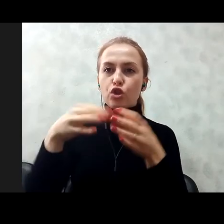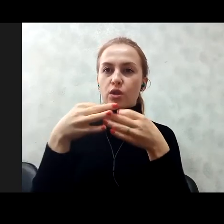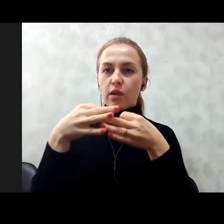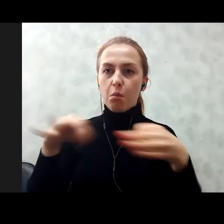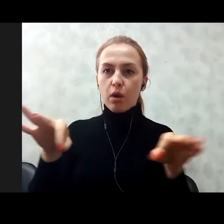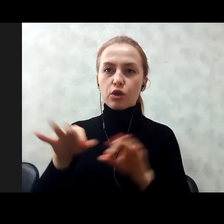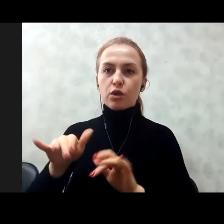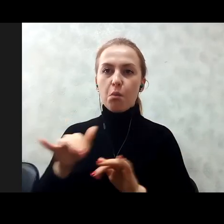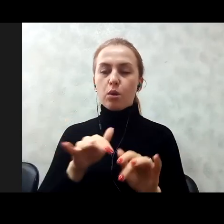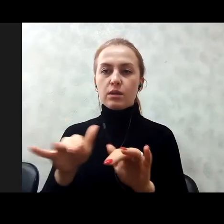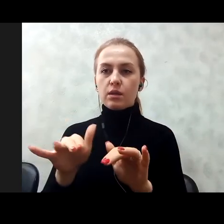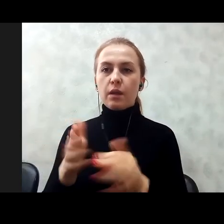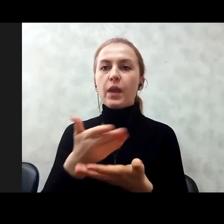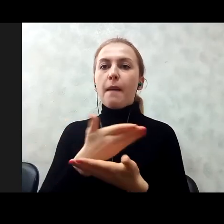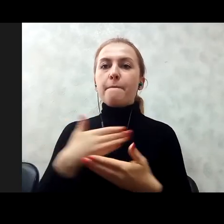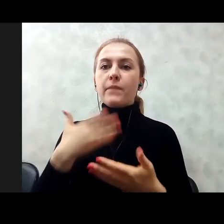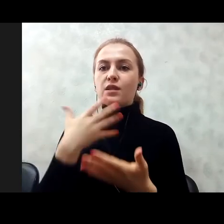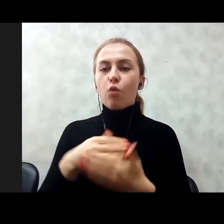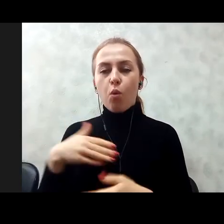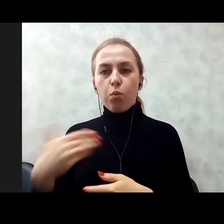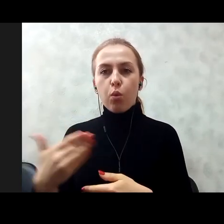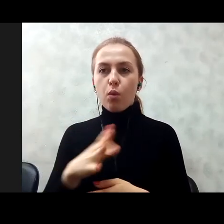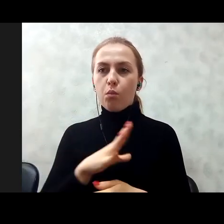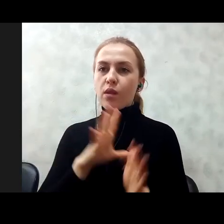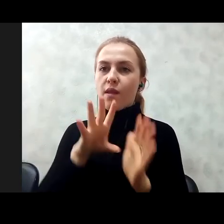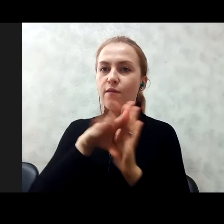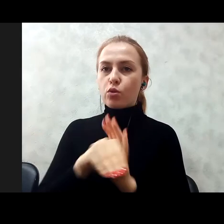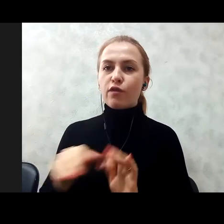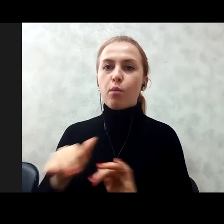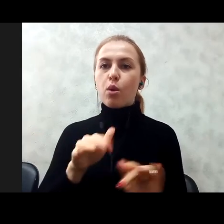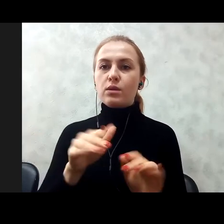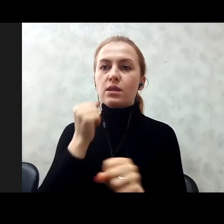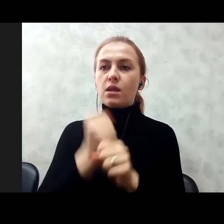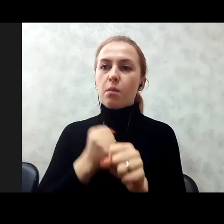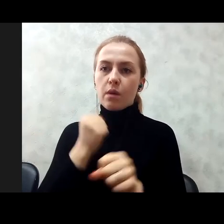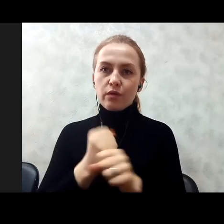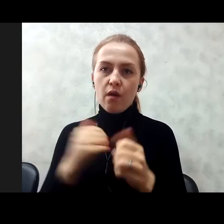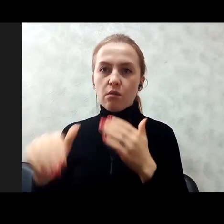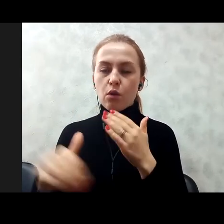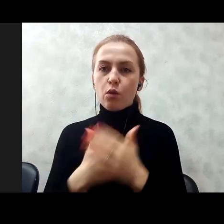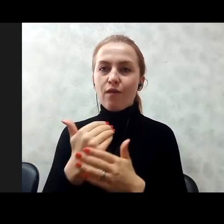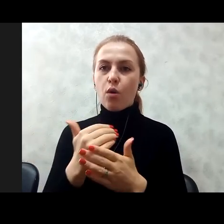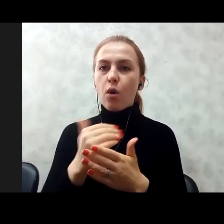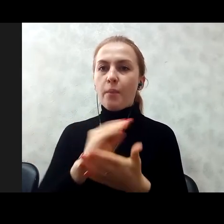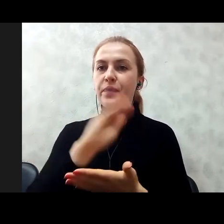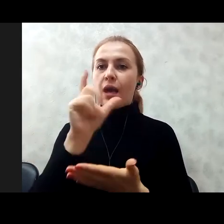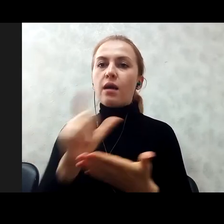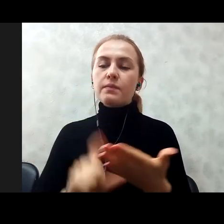deficiency, because the belief is that the political parties should be doing